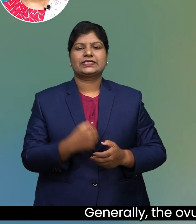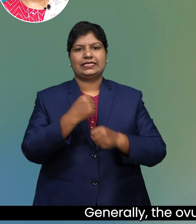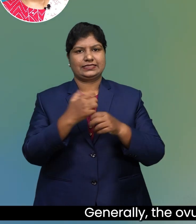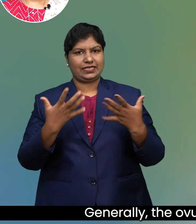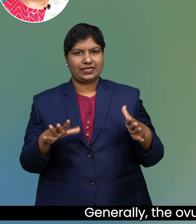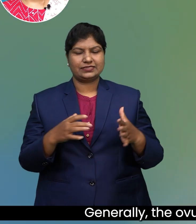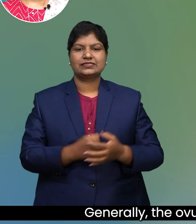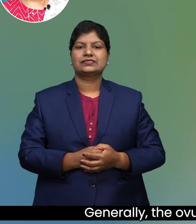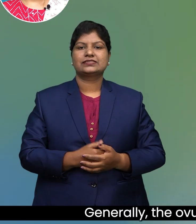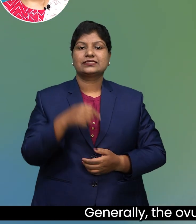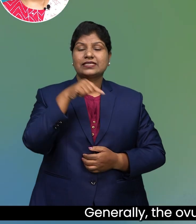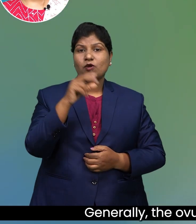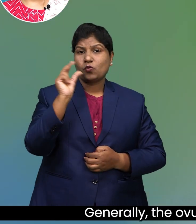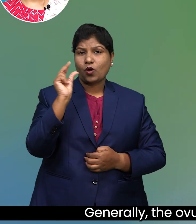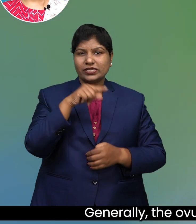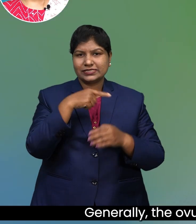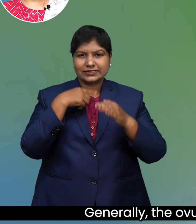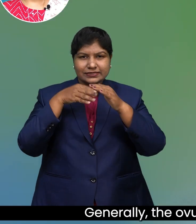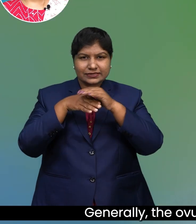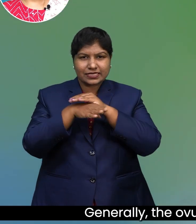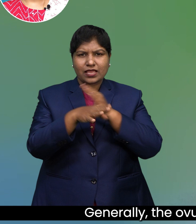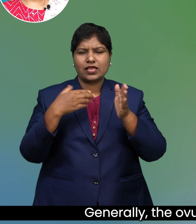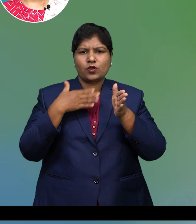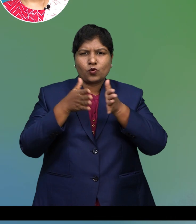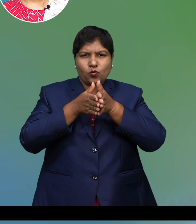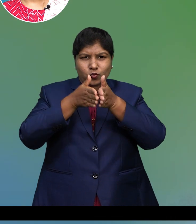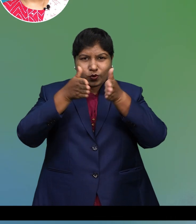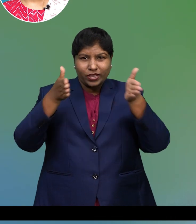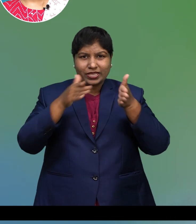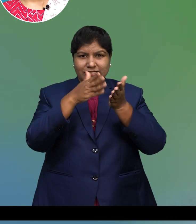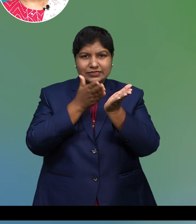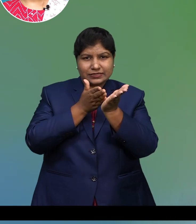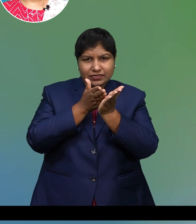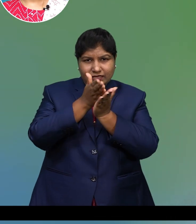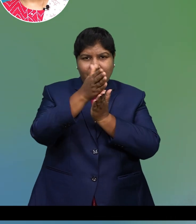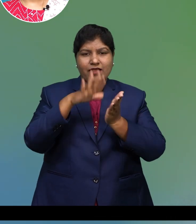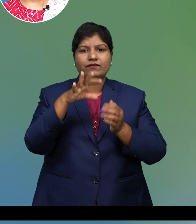Generally, the ovum enters the wide funnel of an oviduct